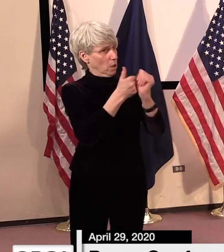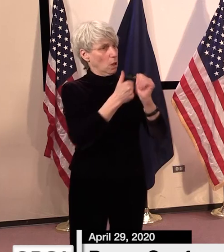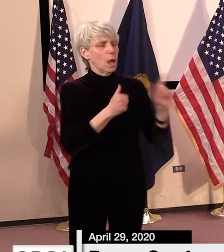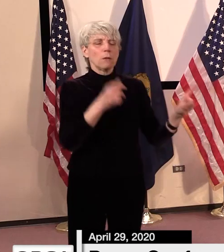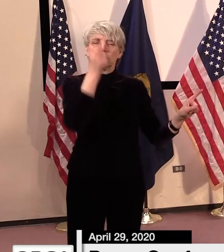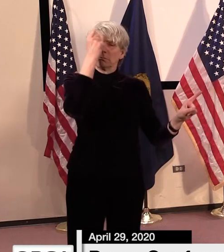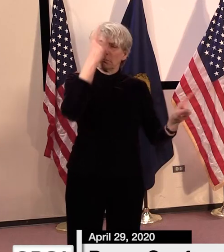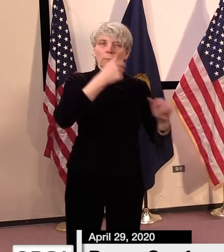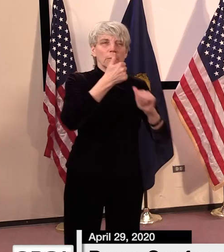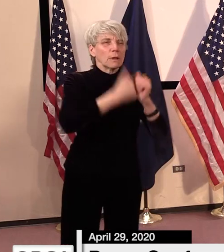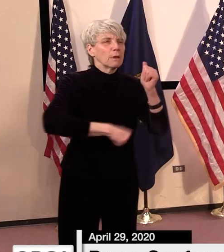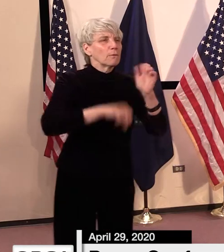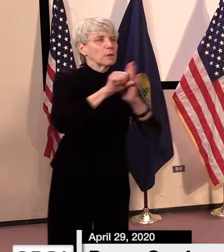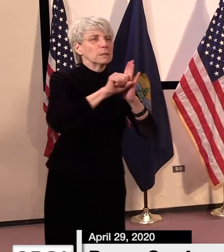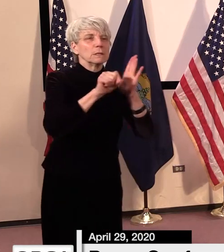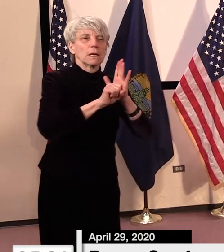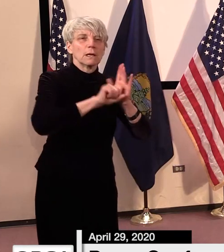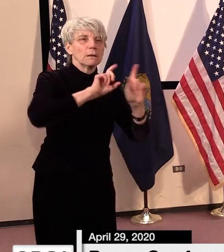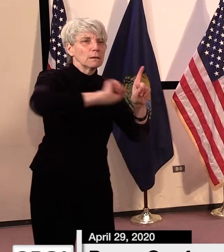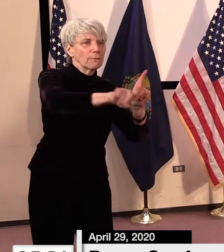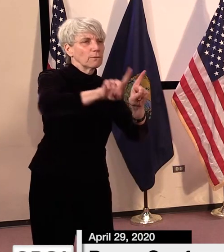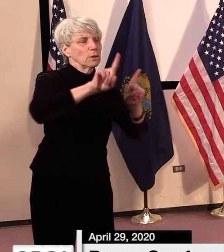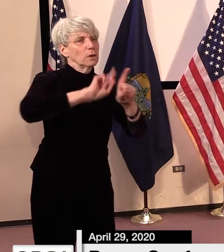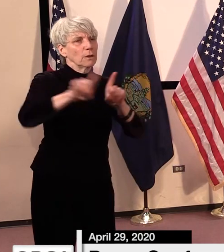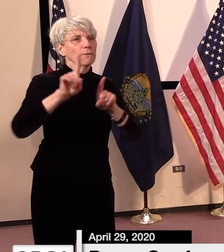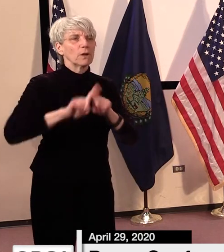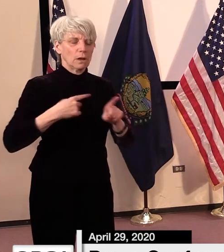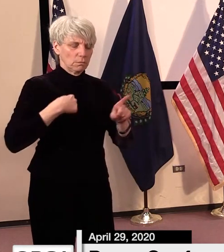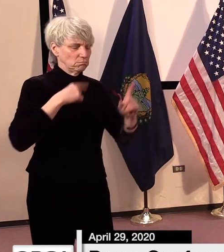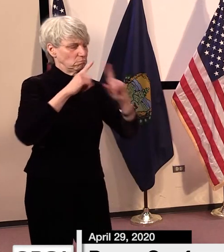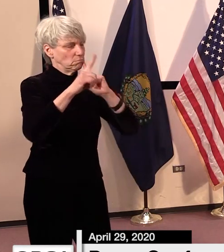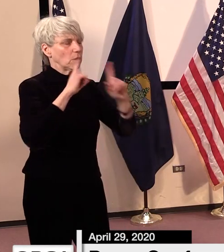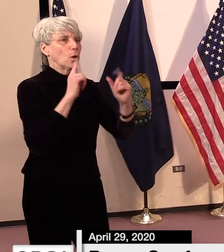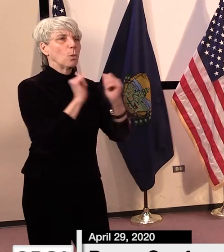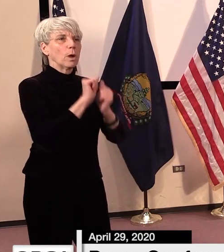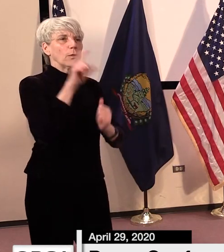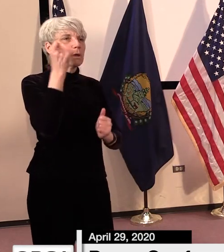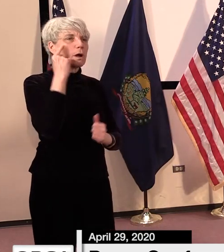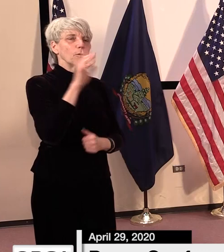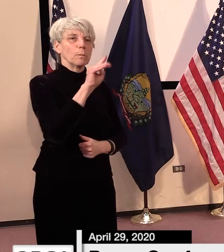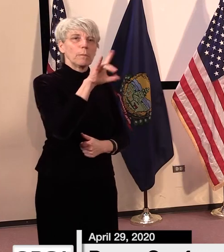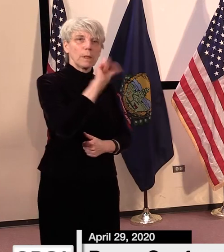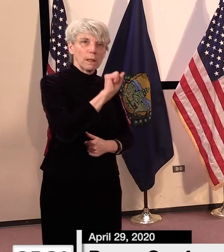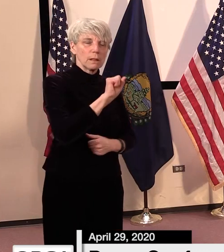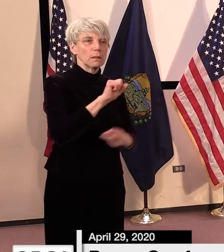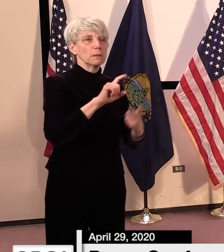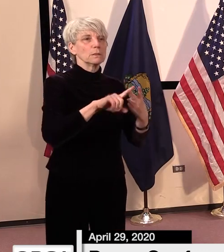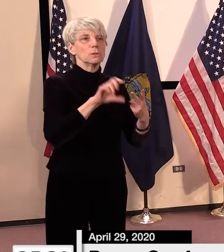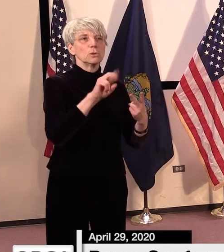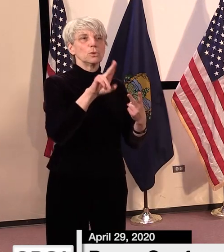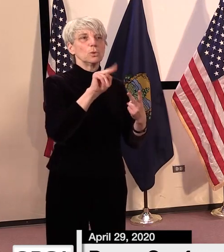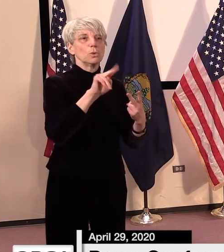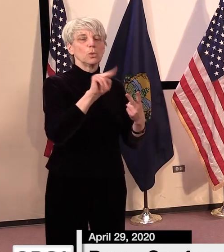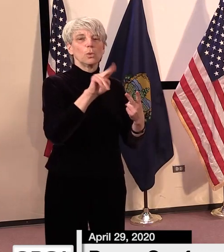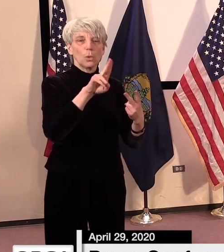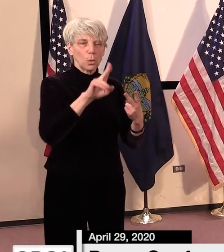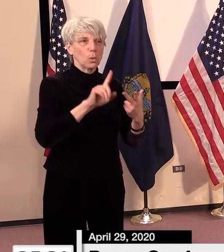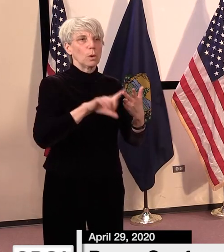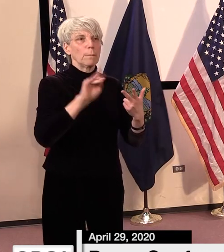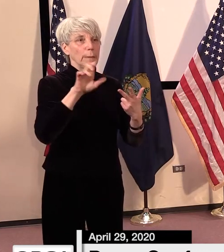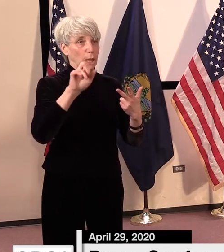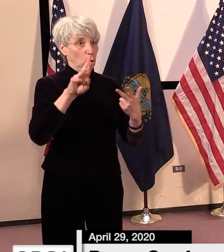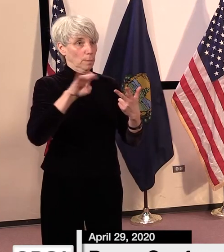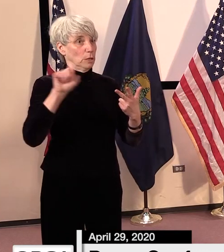look at, we've been in contact with Governor Mills and Governor Sununu, in fact, Governor Baker this morning. Governor Baker